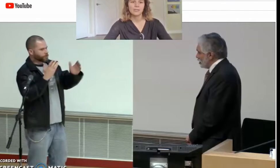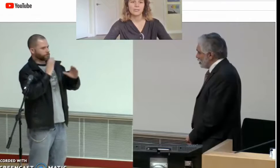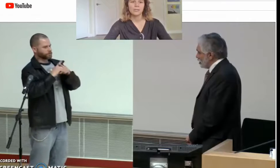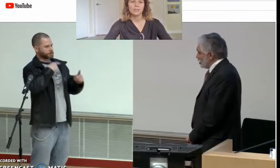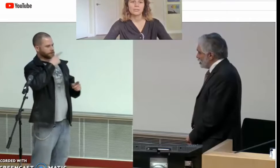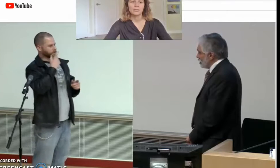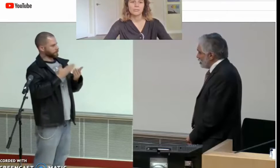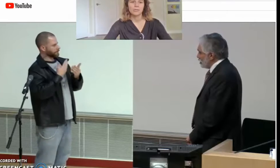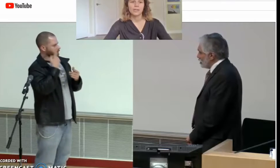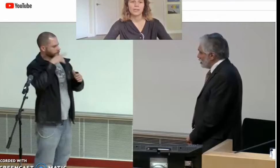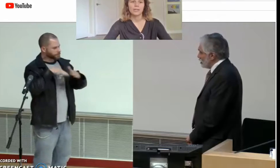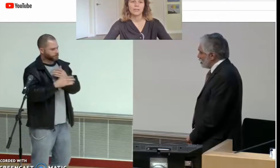no. So I was wondering,